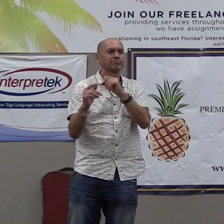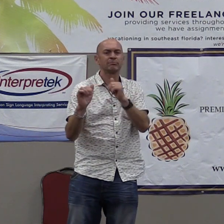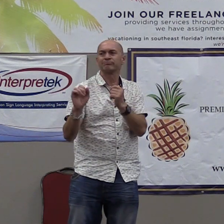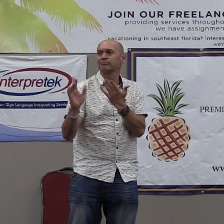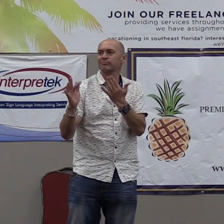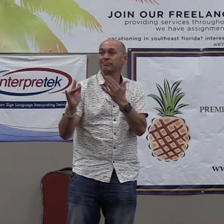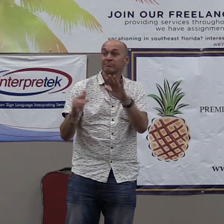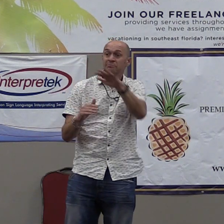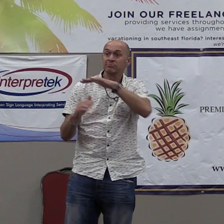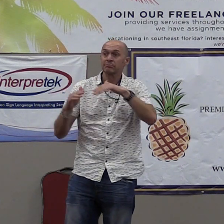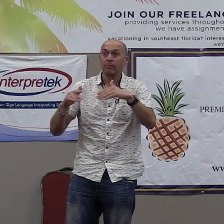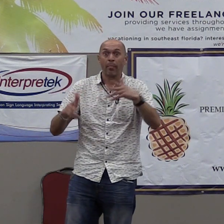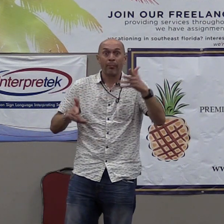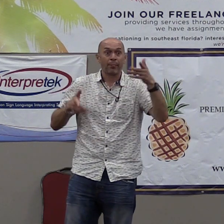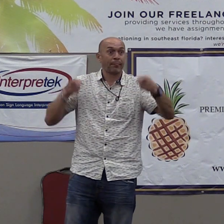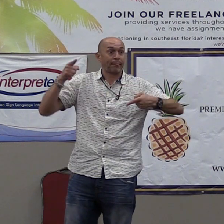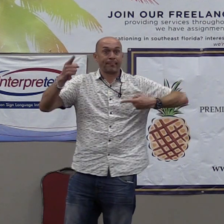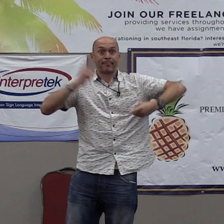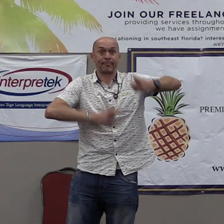same.